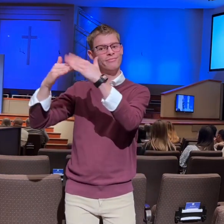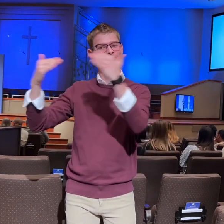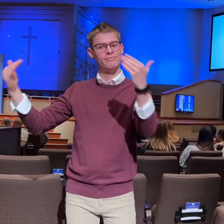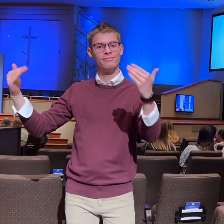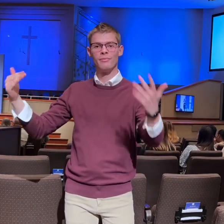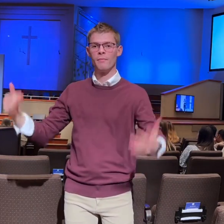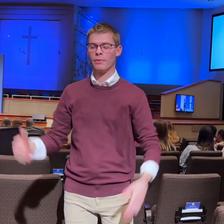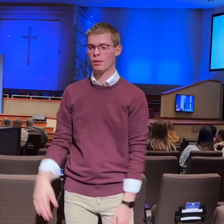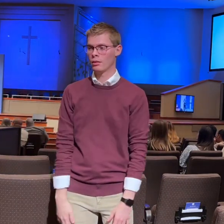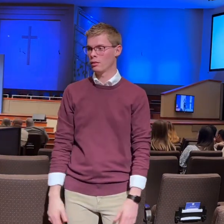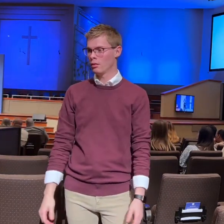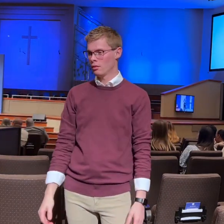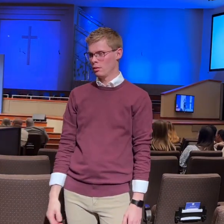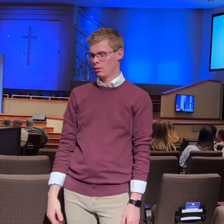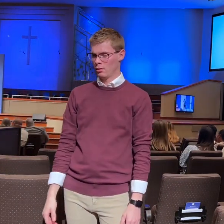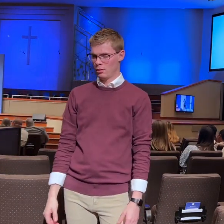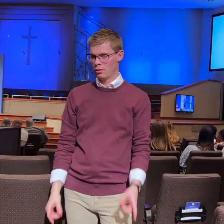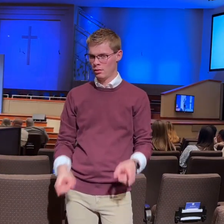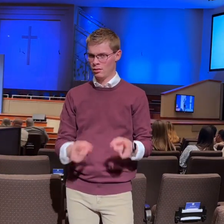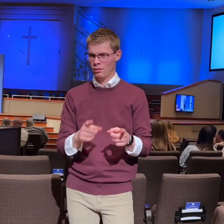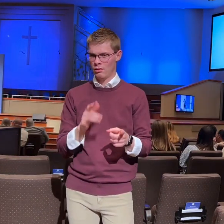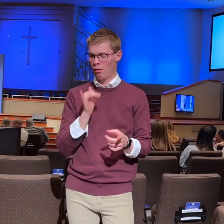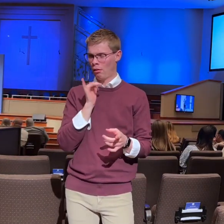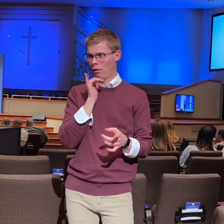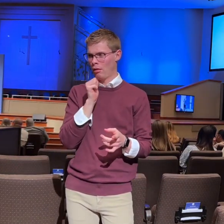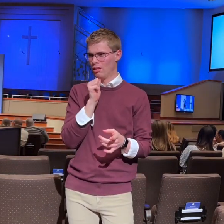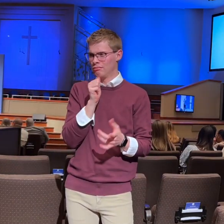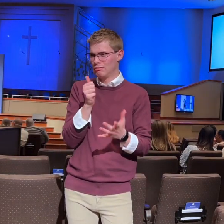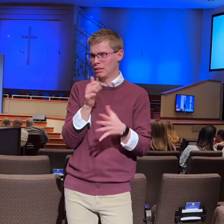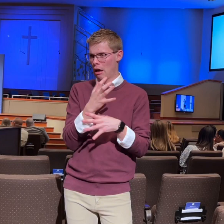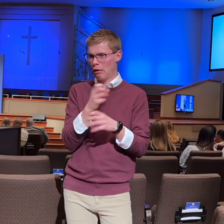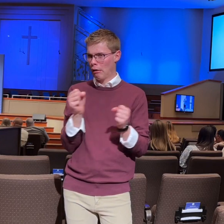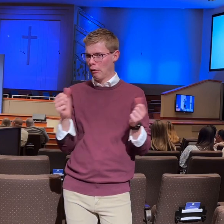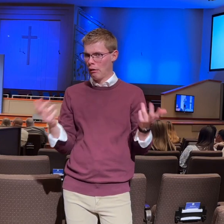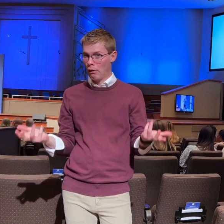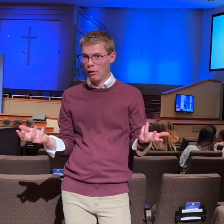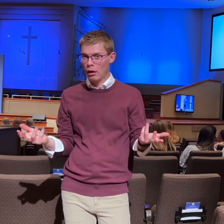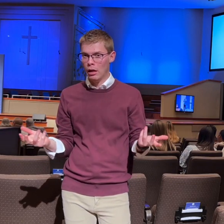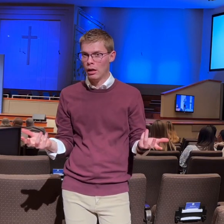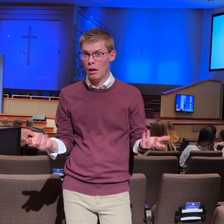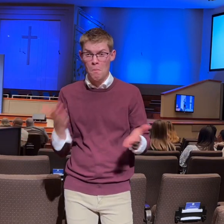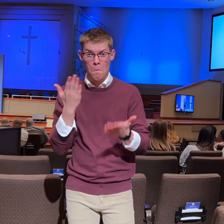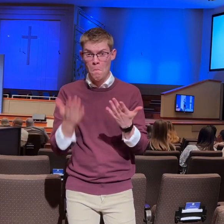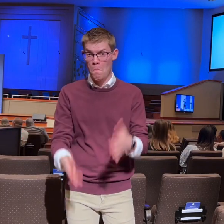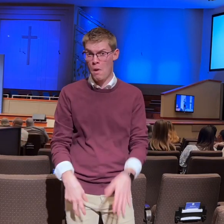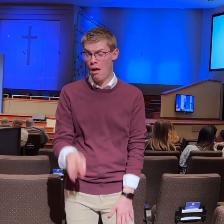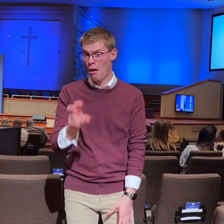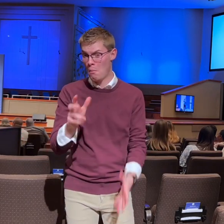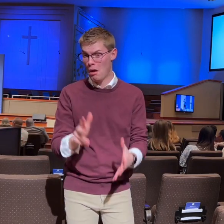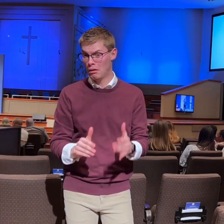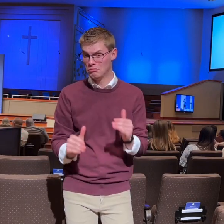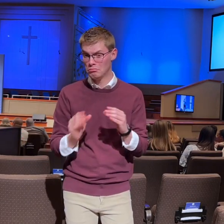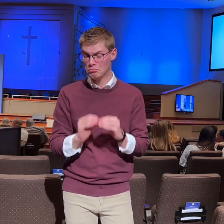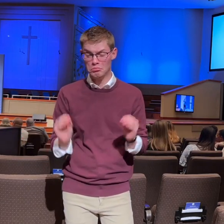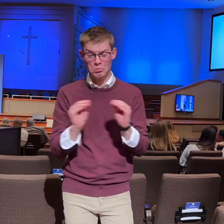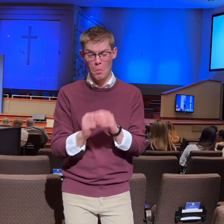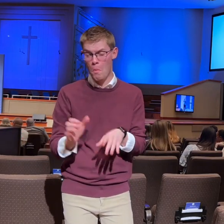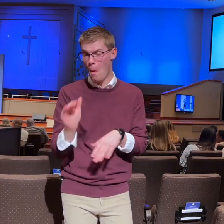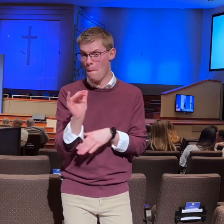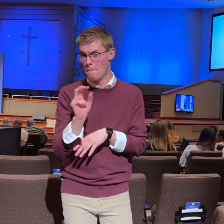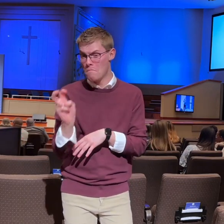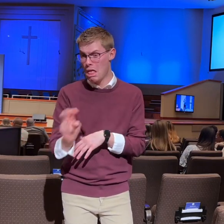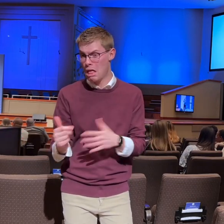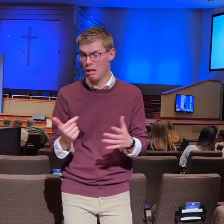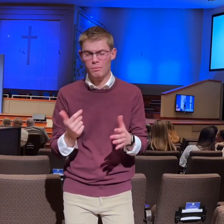here discerning enough to know that that's not what salvation is? It could have been too much pepperoni pizza for dinner. I have no idea what it was but